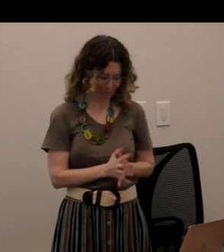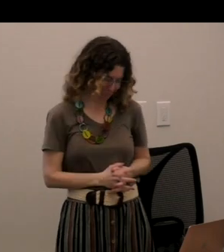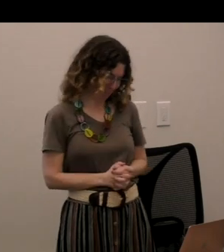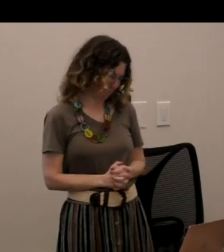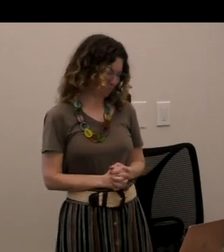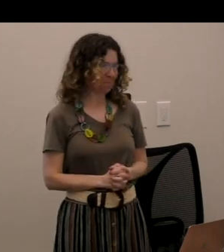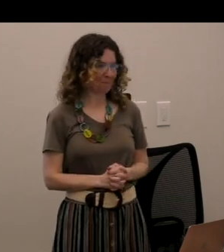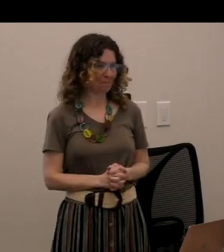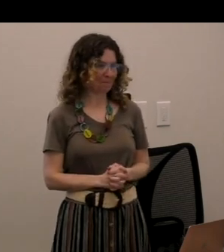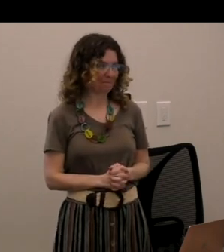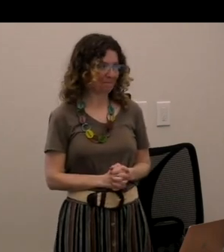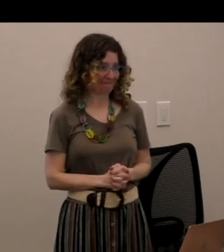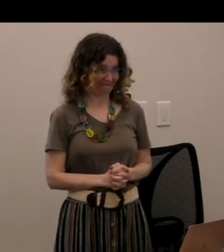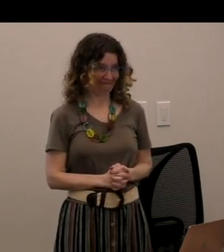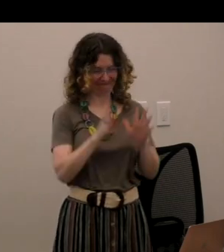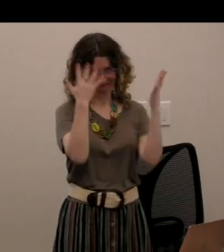coming to my presentation.